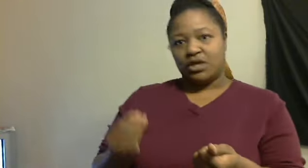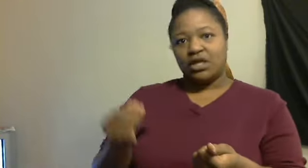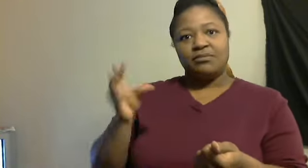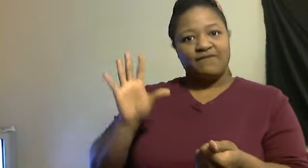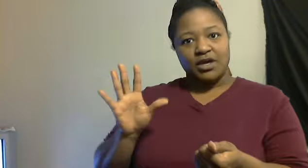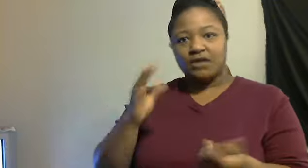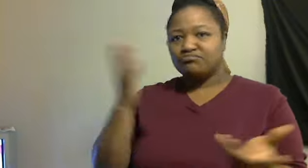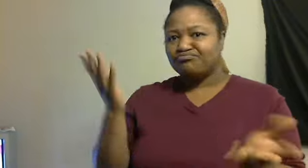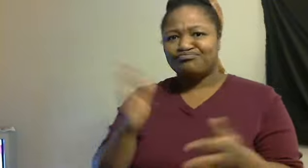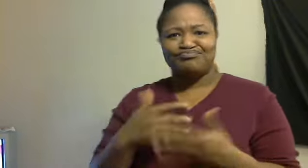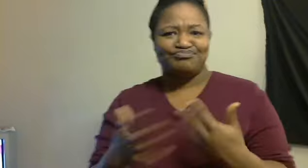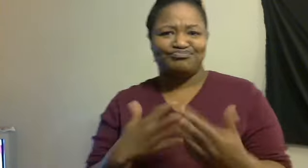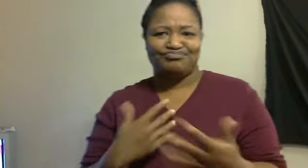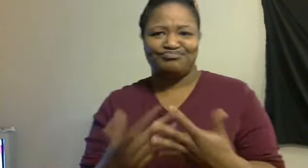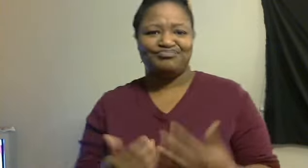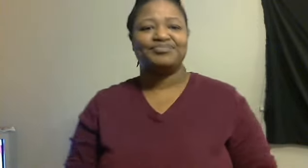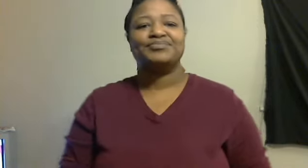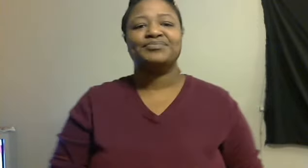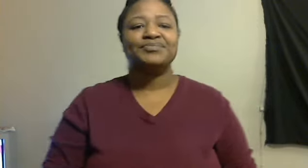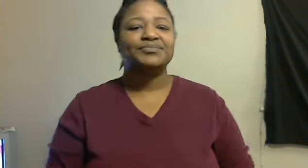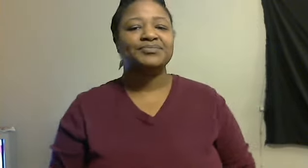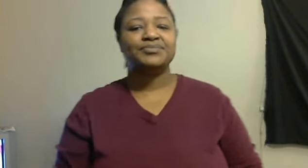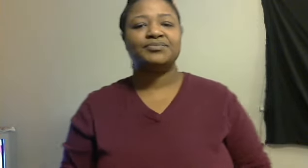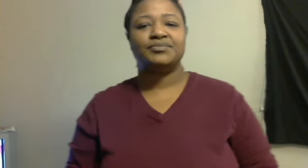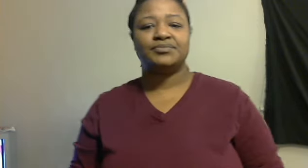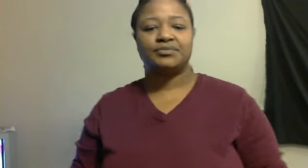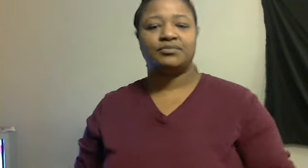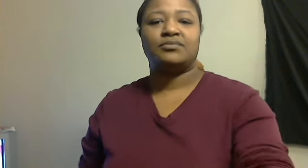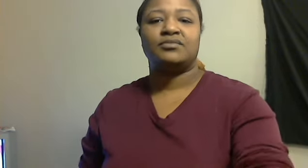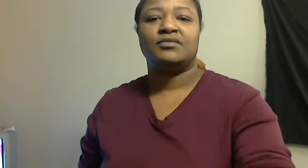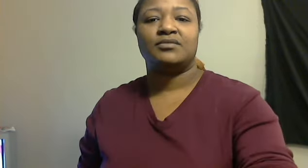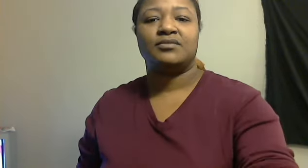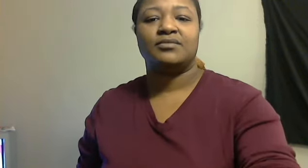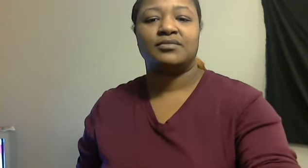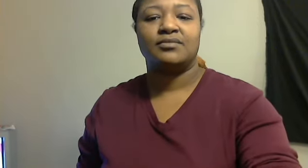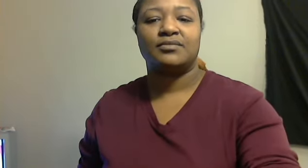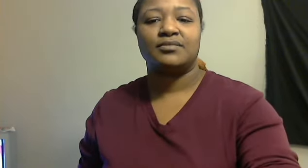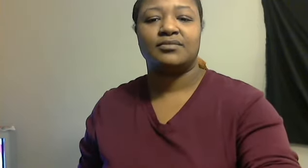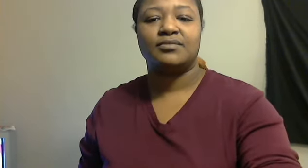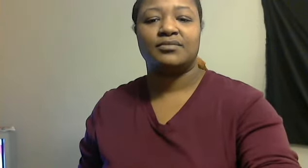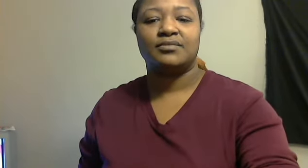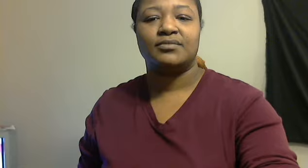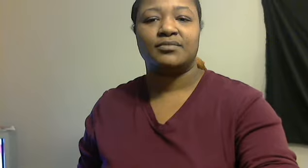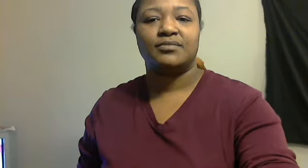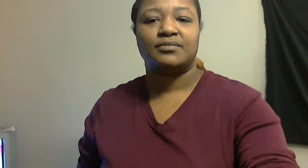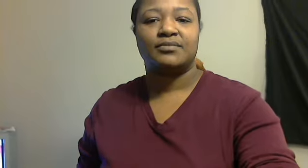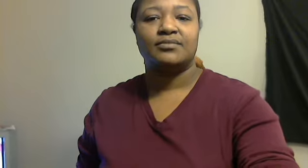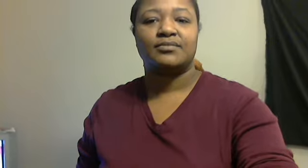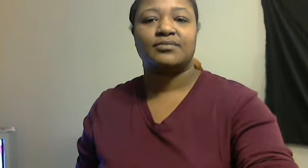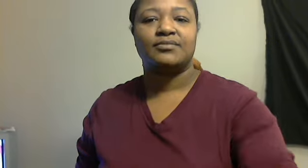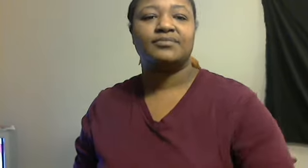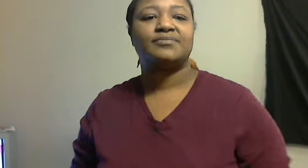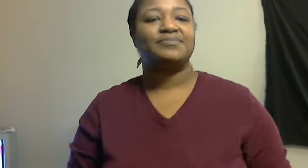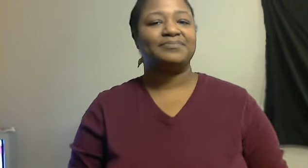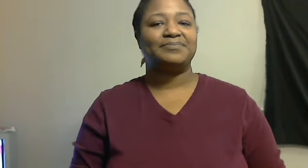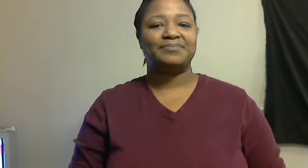I want to do a few more problems using it. Although, as I use it, I'm sure I'll just continue to confuse you because I'll write so much on top of it. But let's see. I'll use